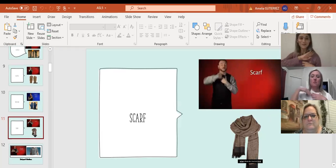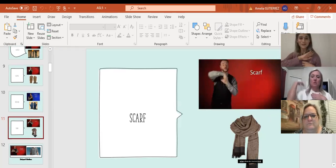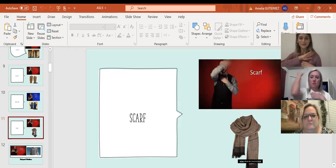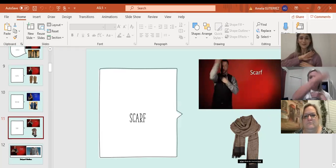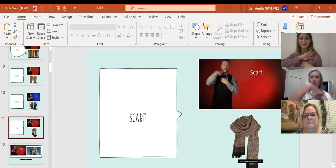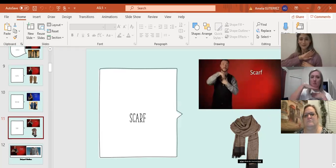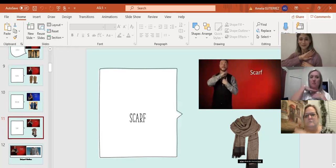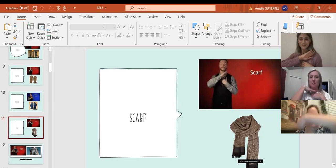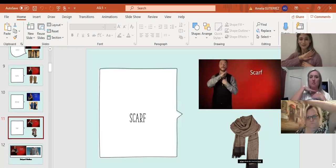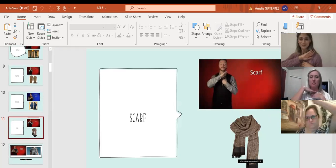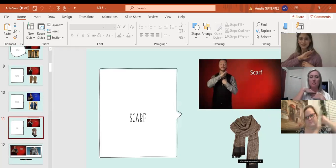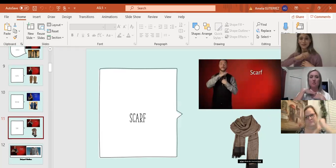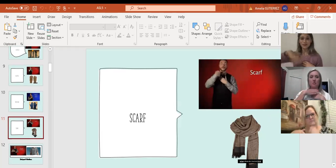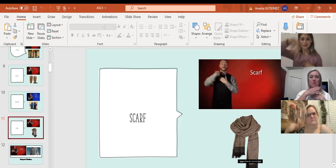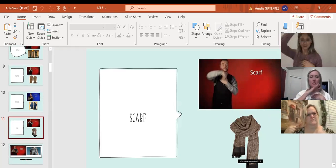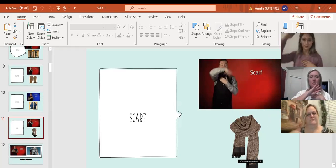Scarf.